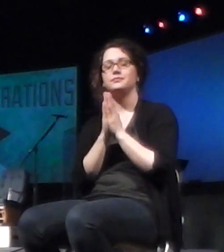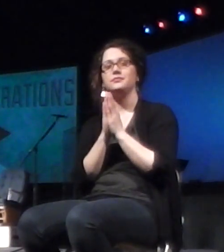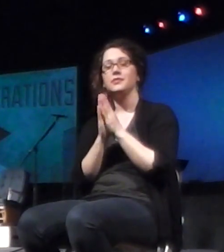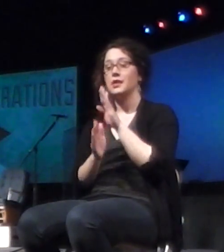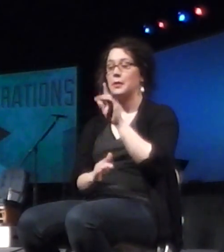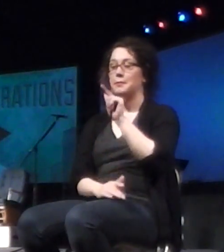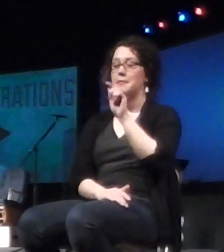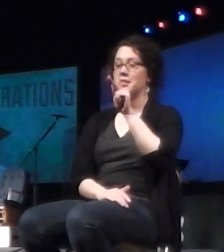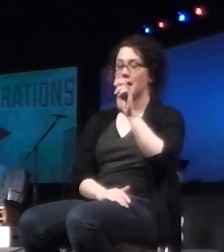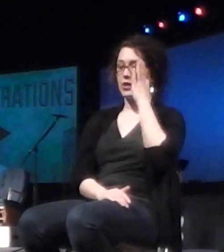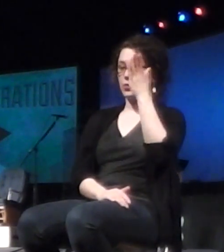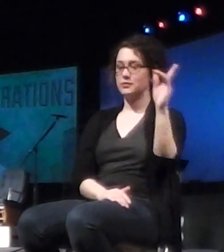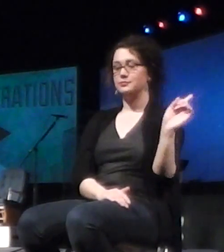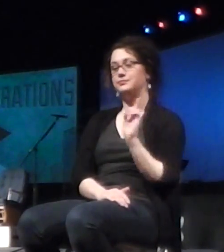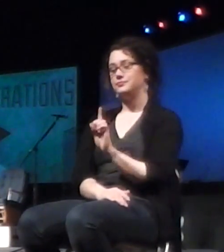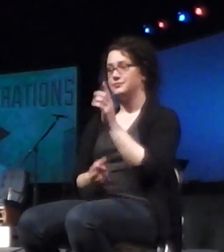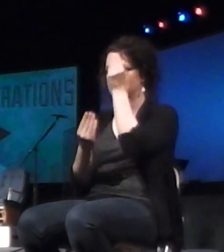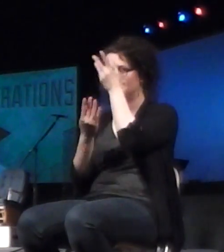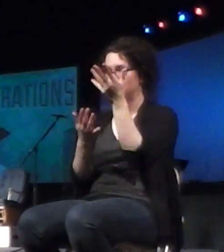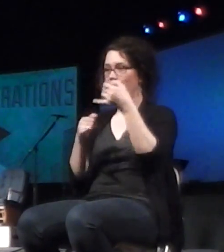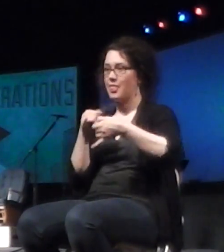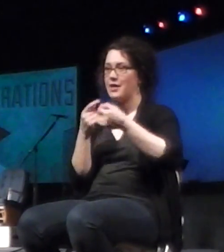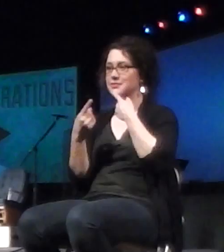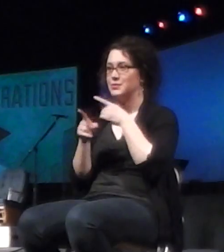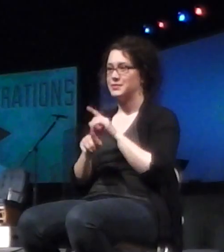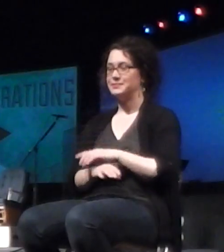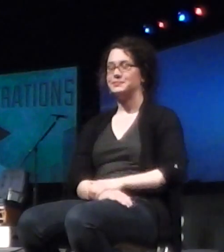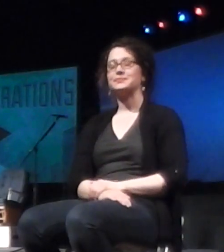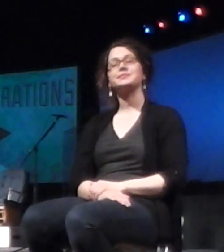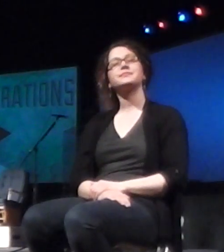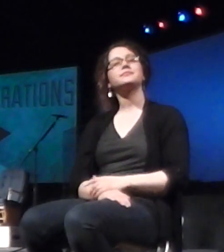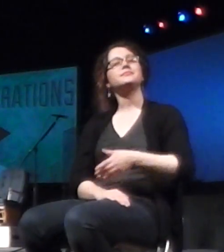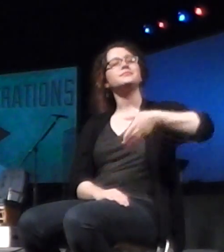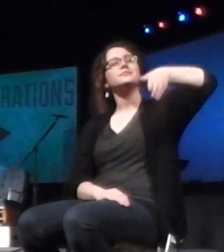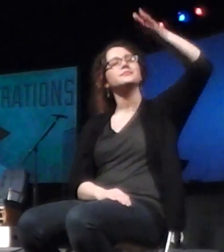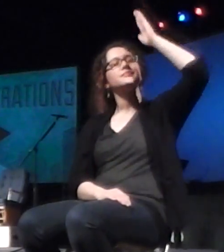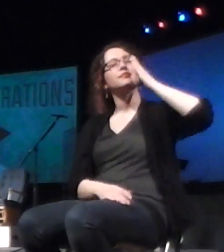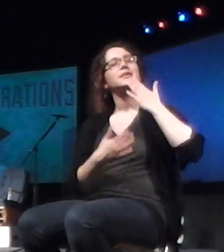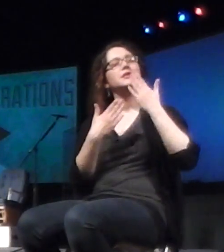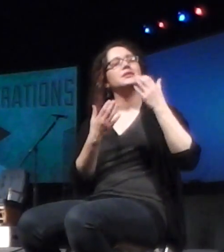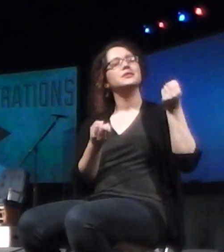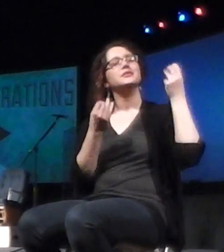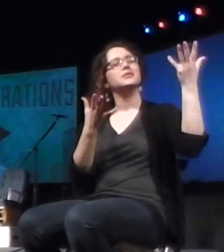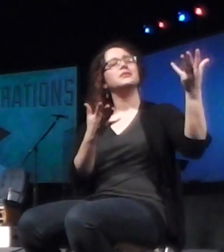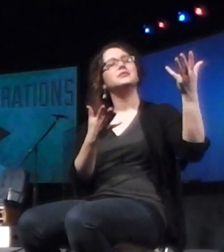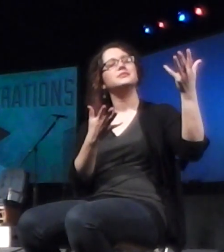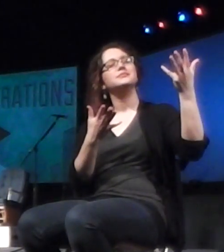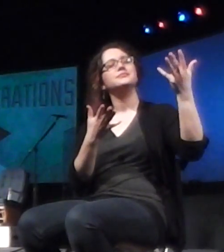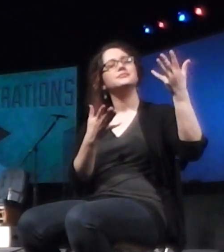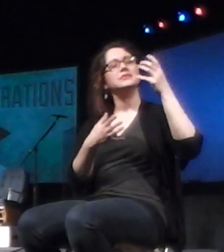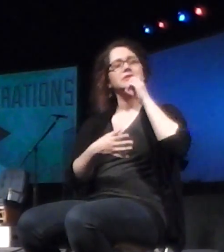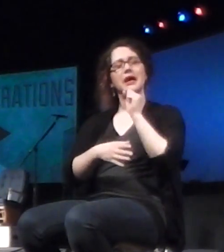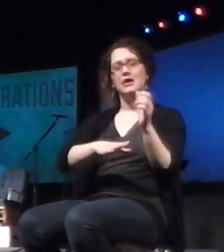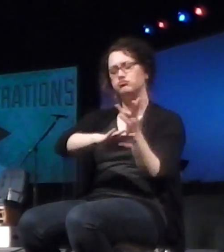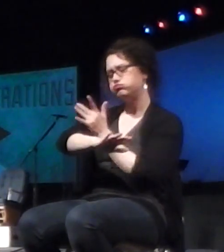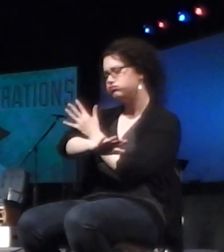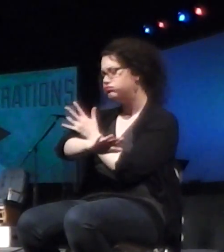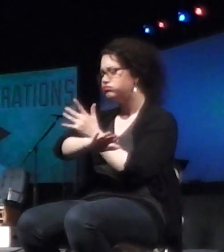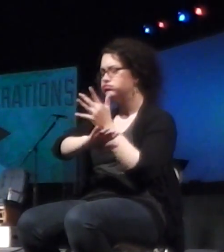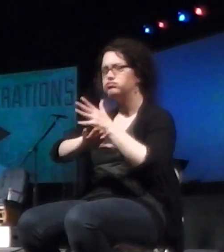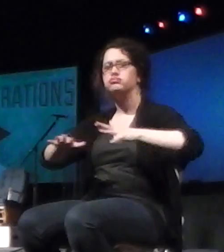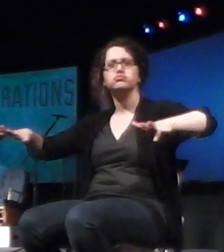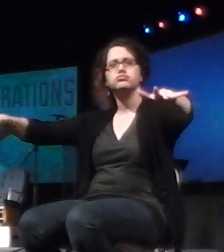forward and give a couple more thoughts. God, thank you so much for the different generations that are represented even